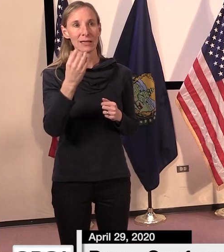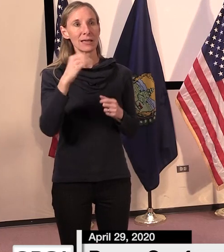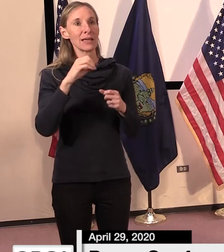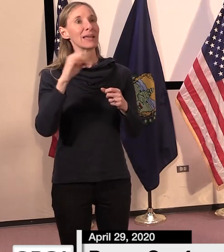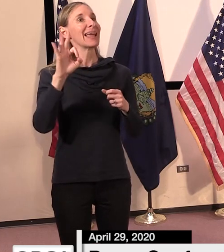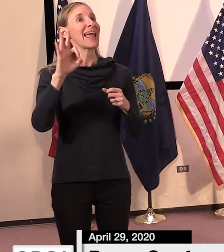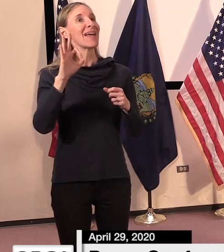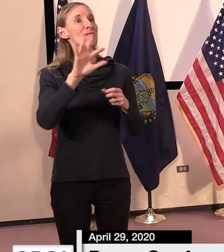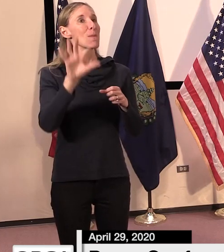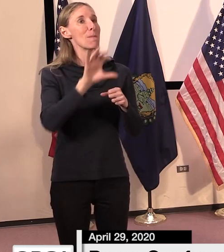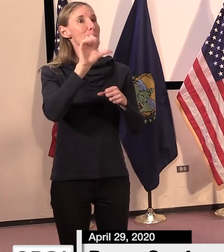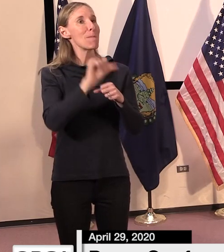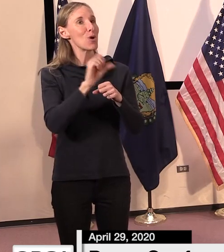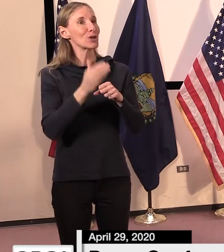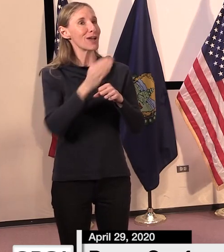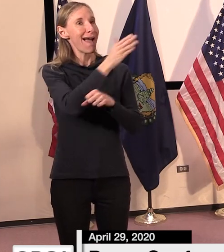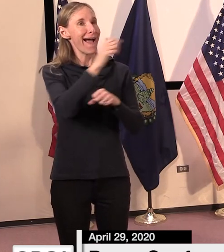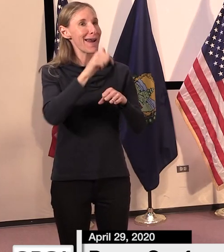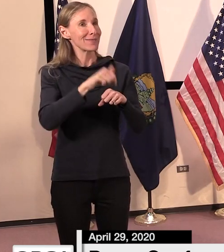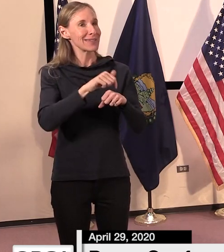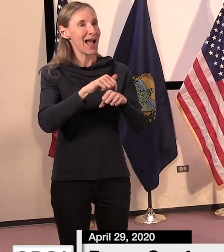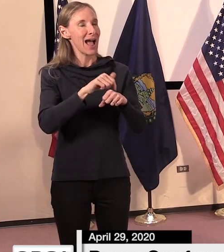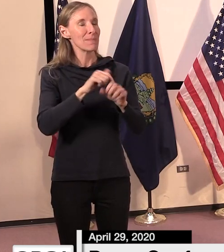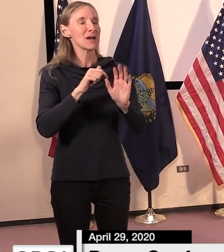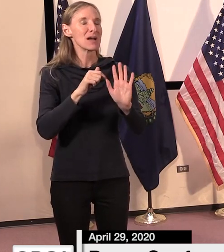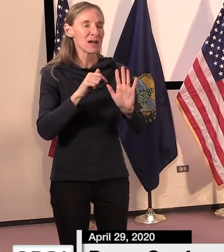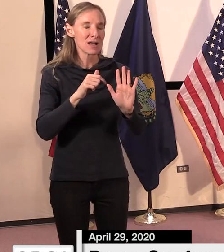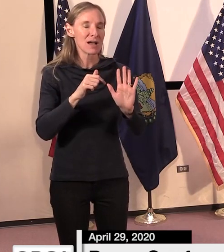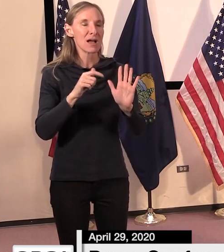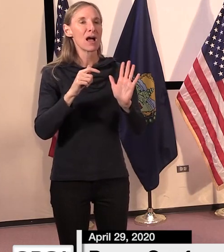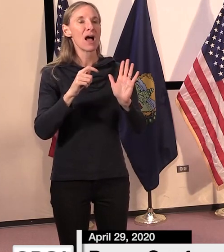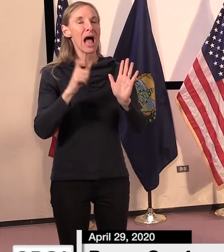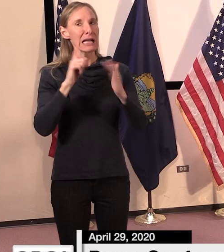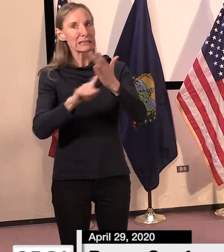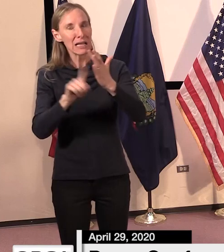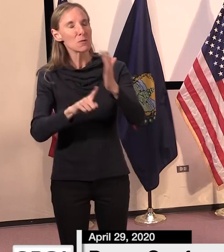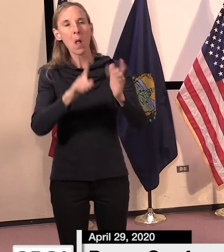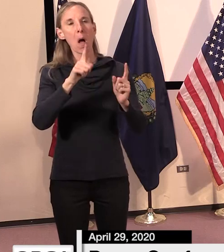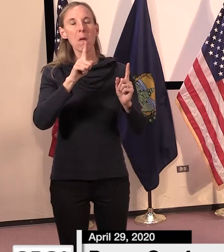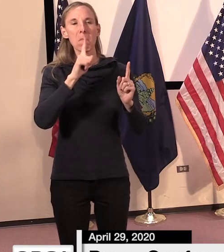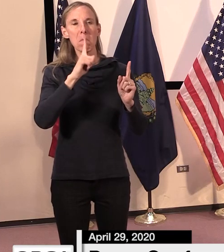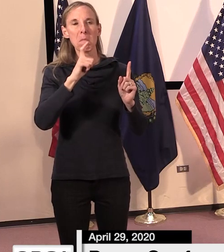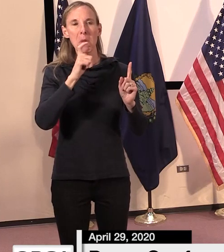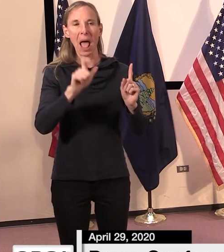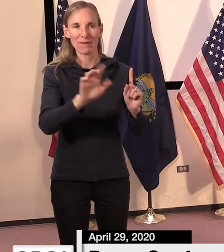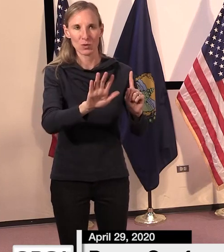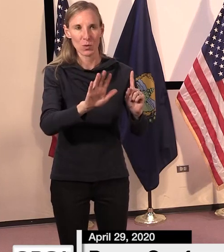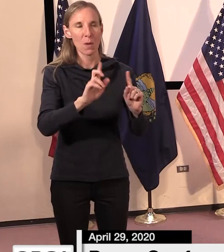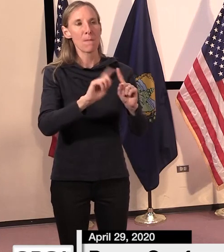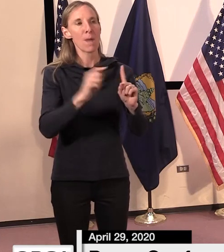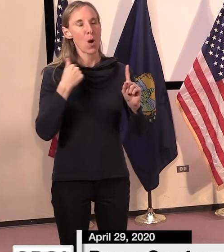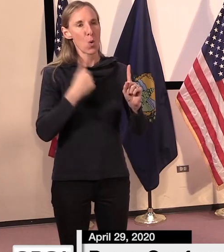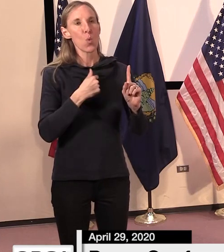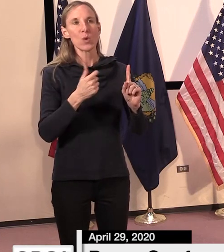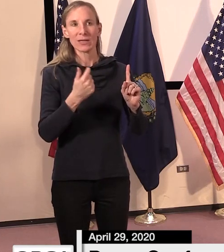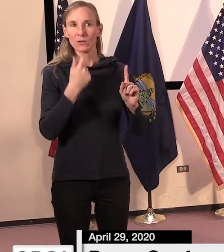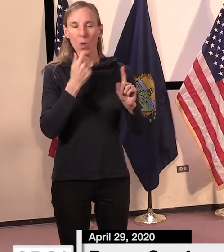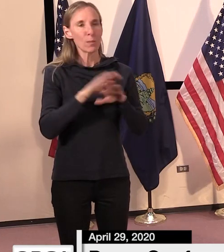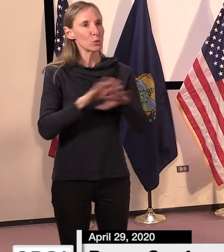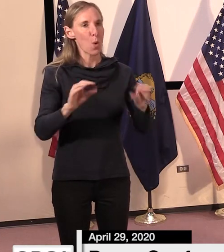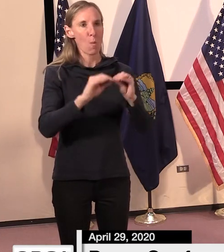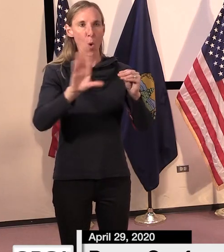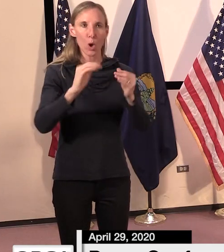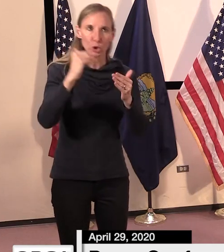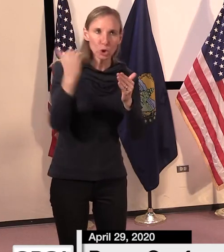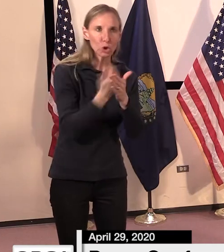system before, it wasn't as though we'd asked them to take them out, but we had asked them to stop taking reservations.